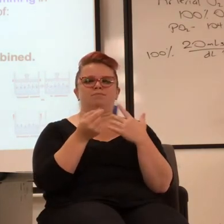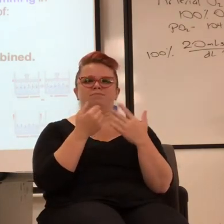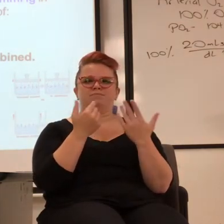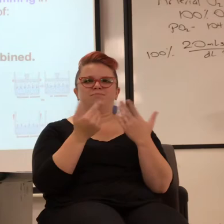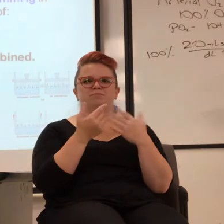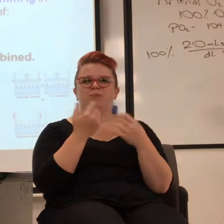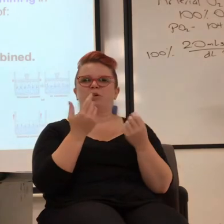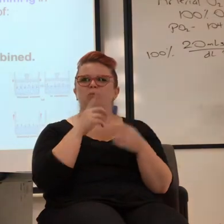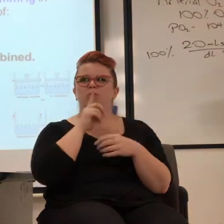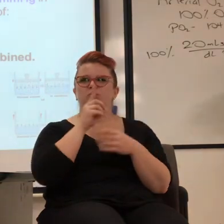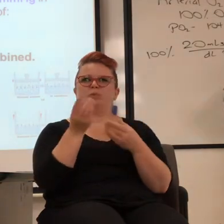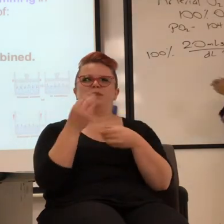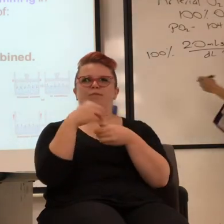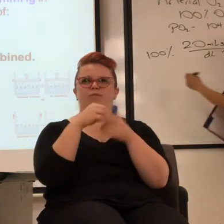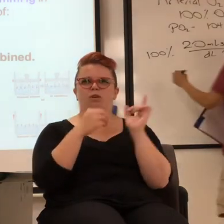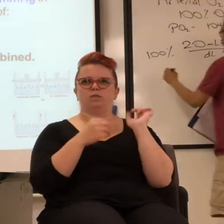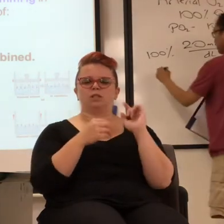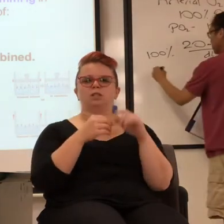About